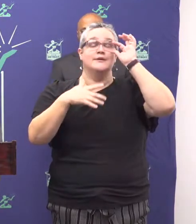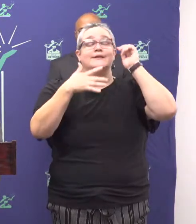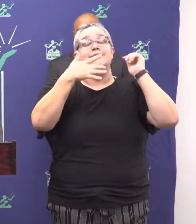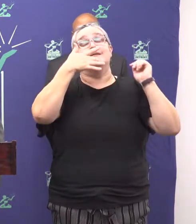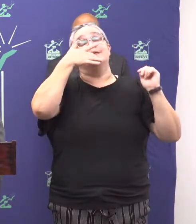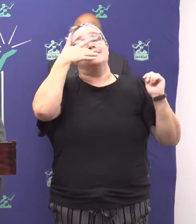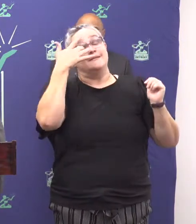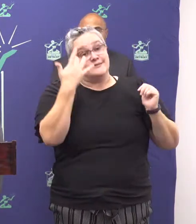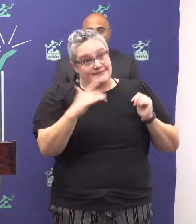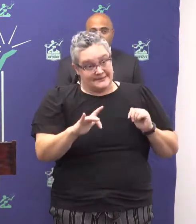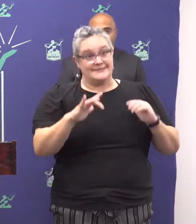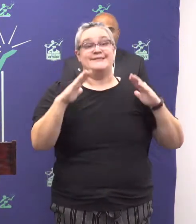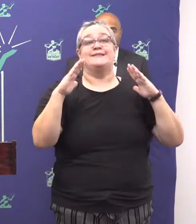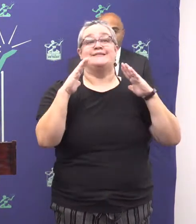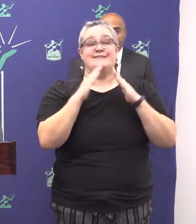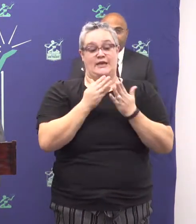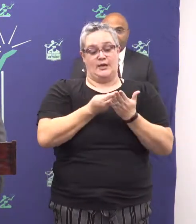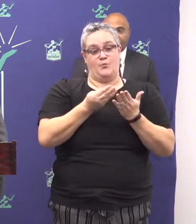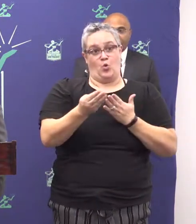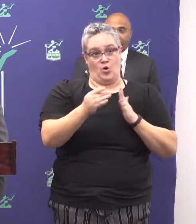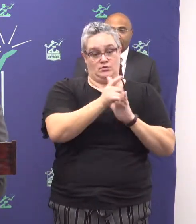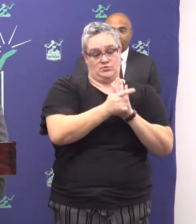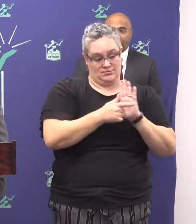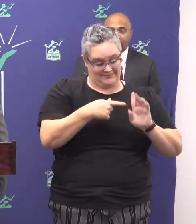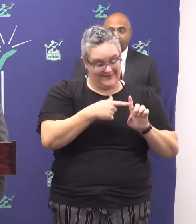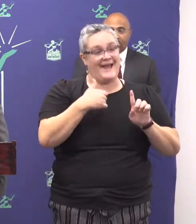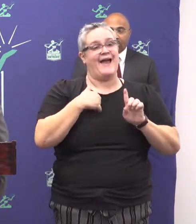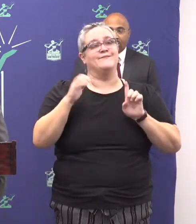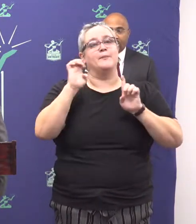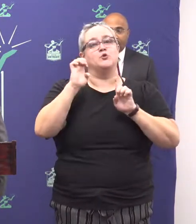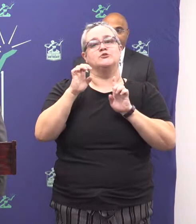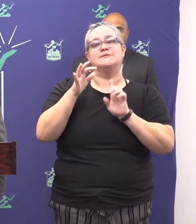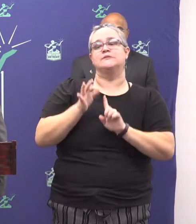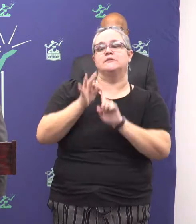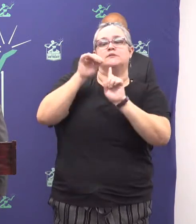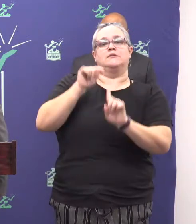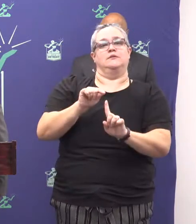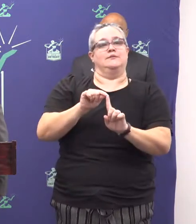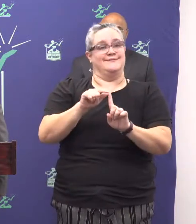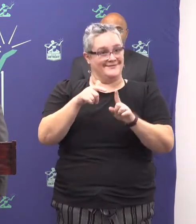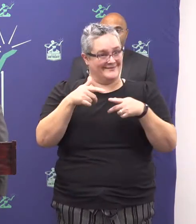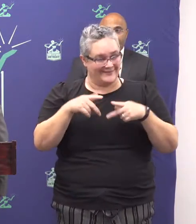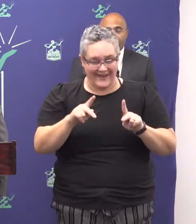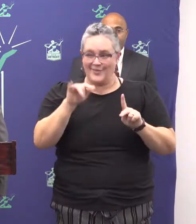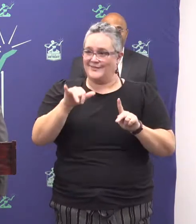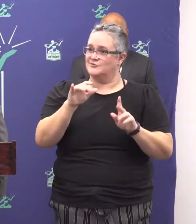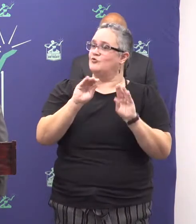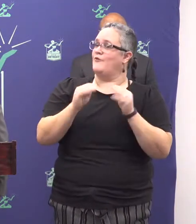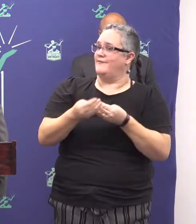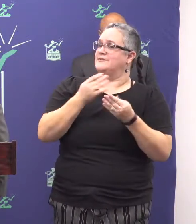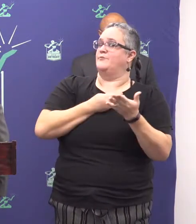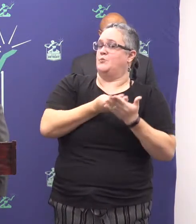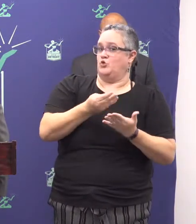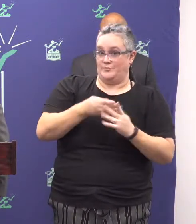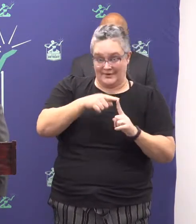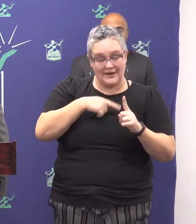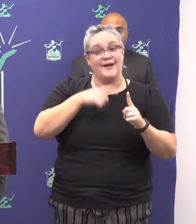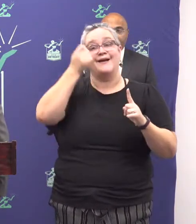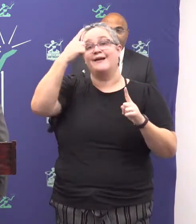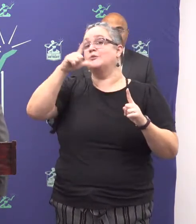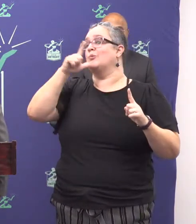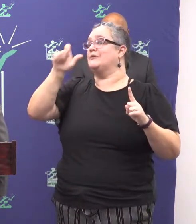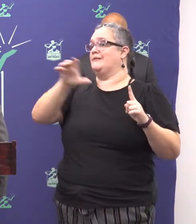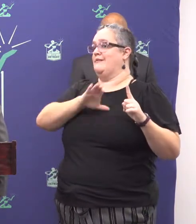city procurement ordinance has an emergency provision that allows the Office of Procurement to act without council